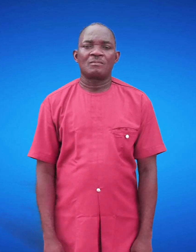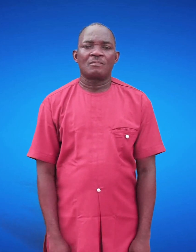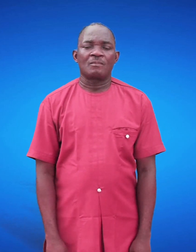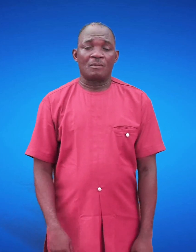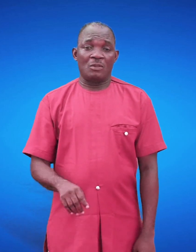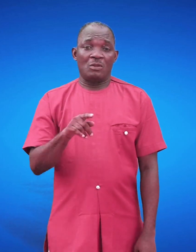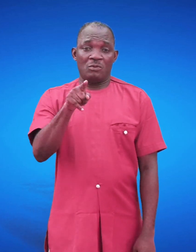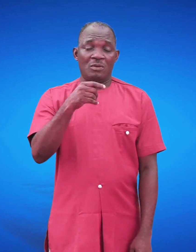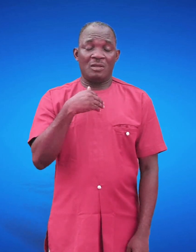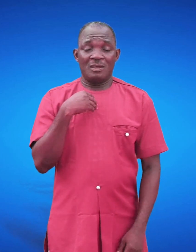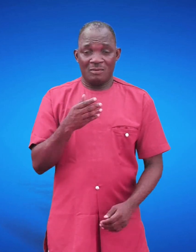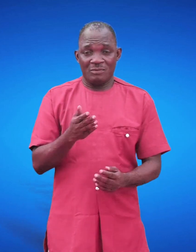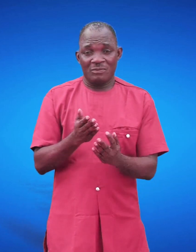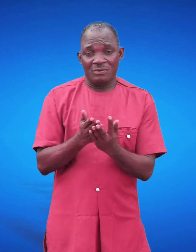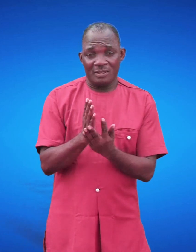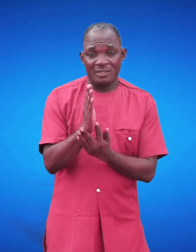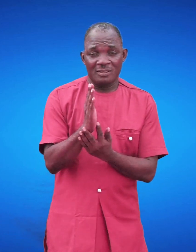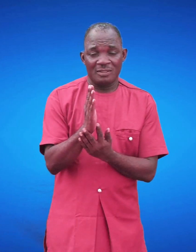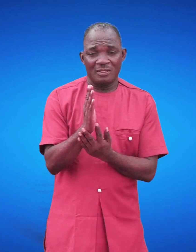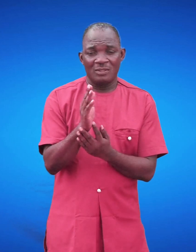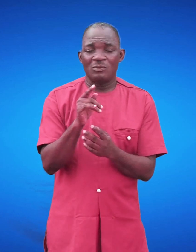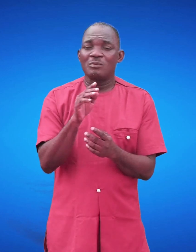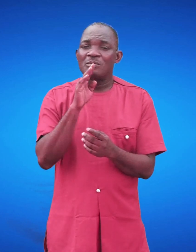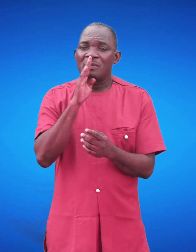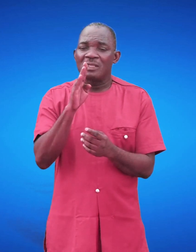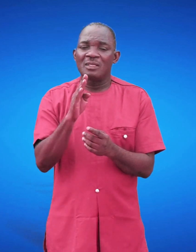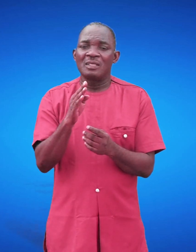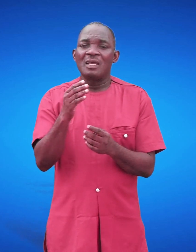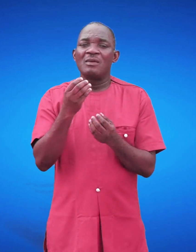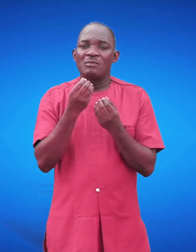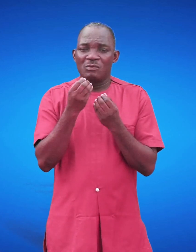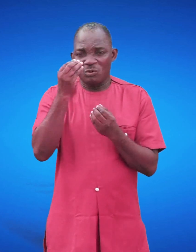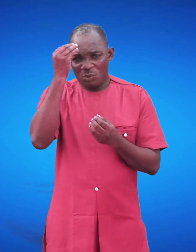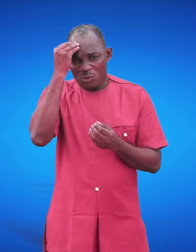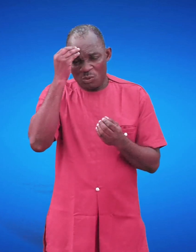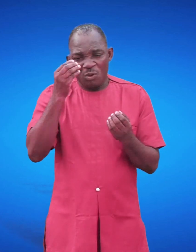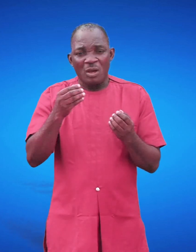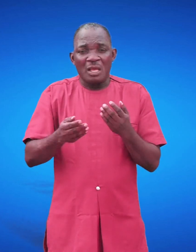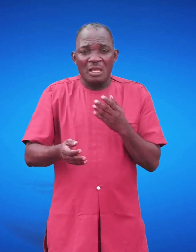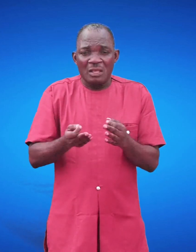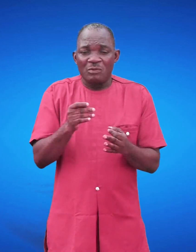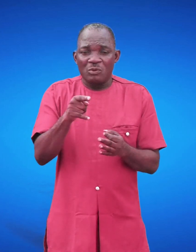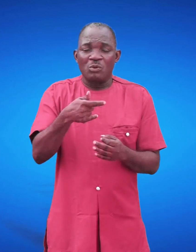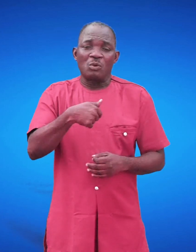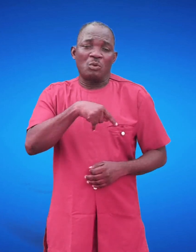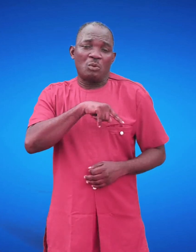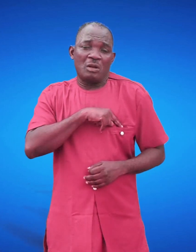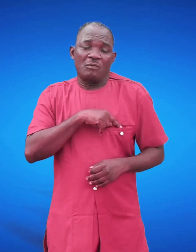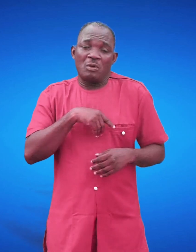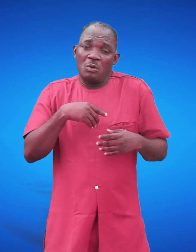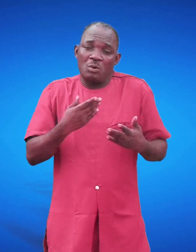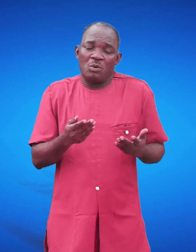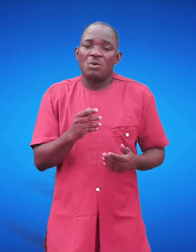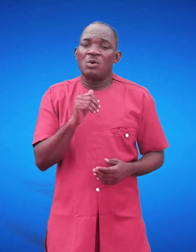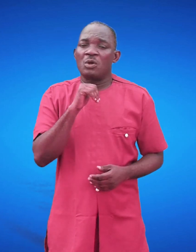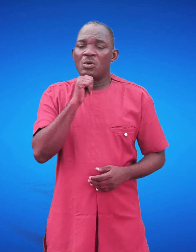You have the right to be informed whether you qualified or not